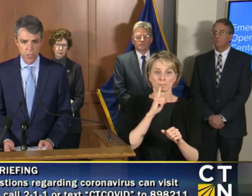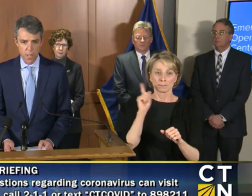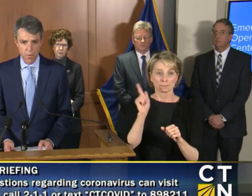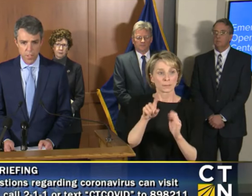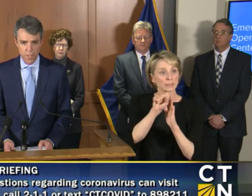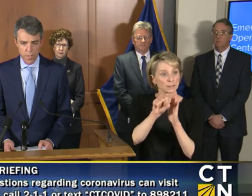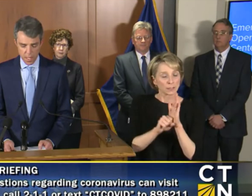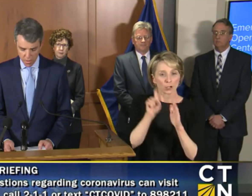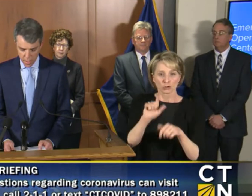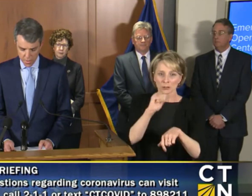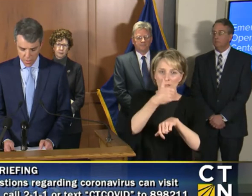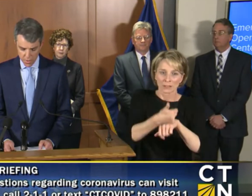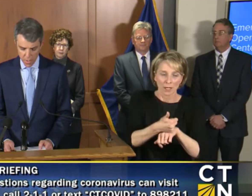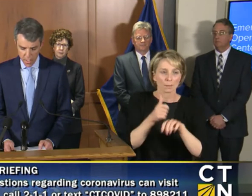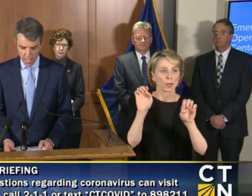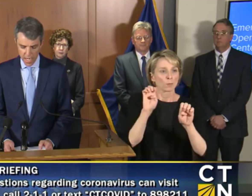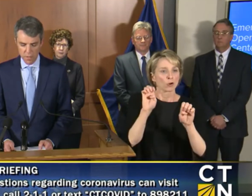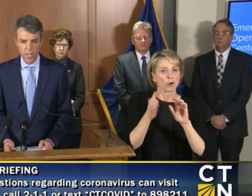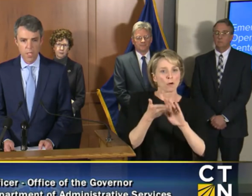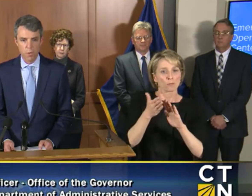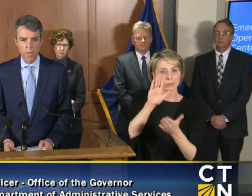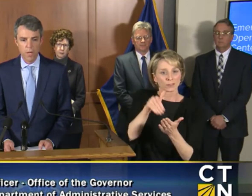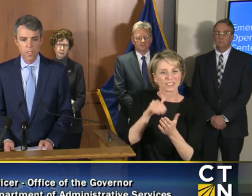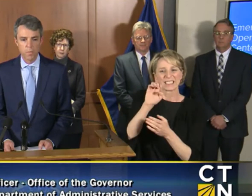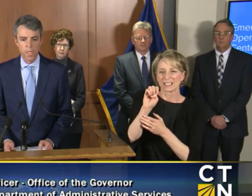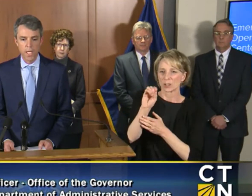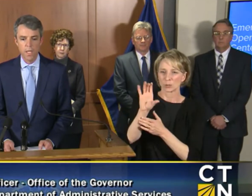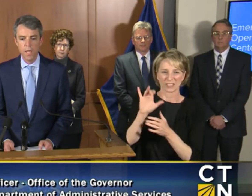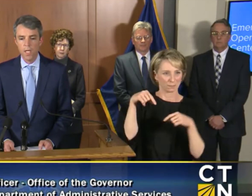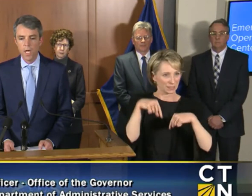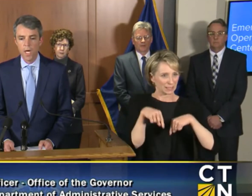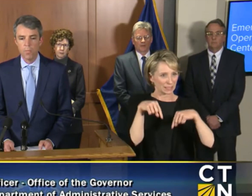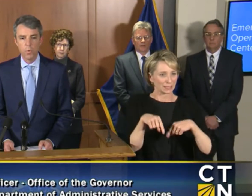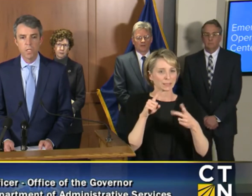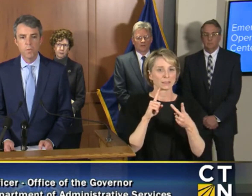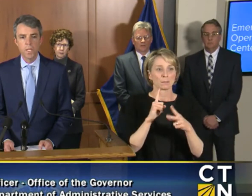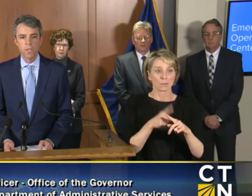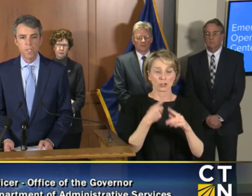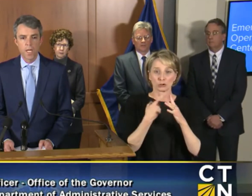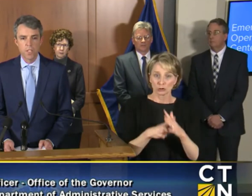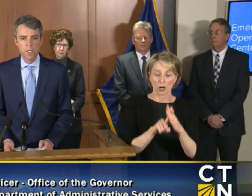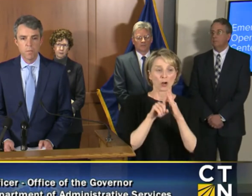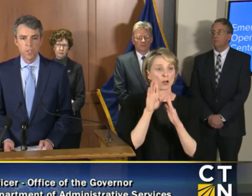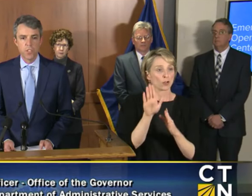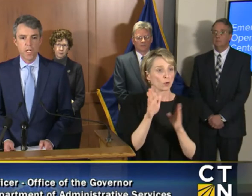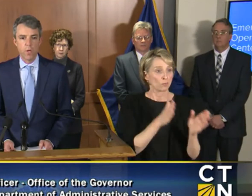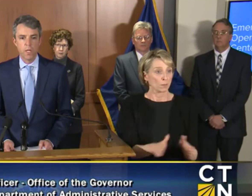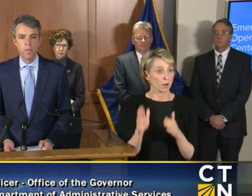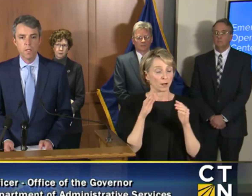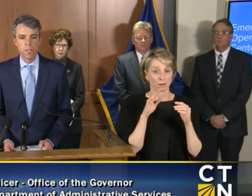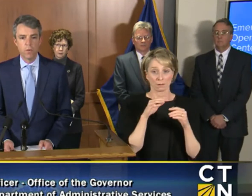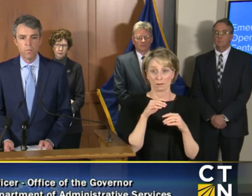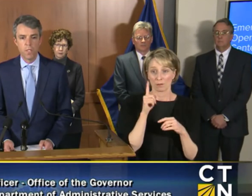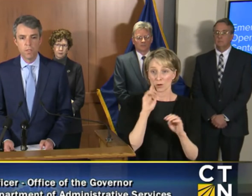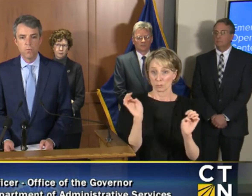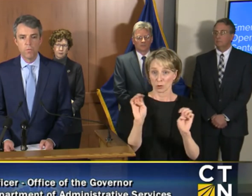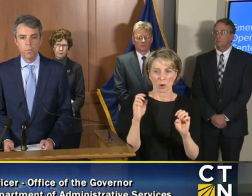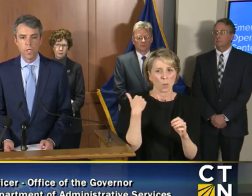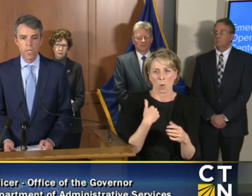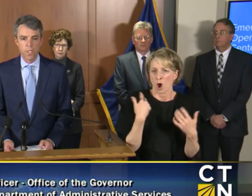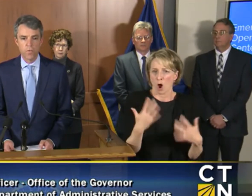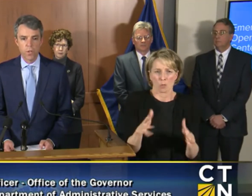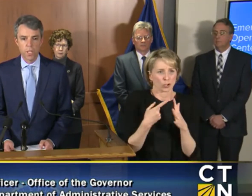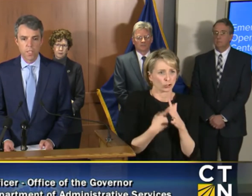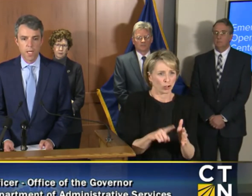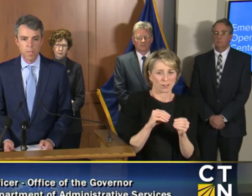their emergency operations center and to activate their preparedness plan. We completed those actions in the middle of January. So we've been